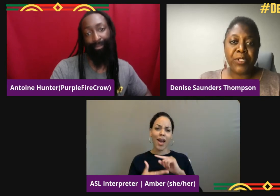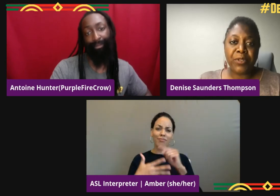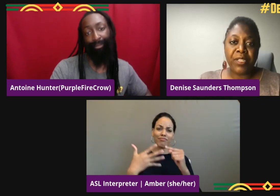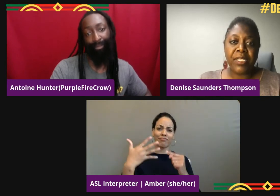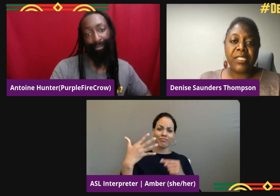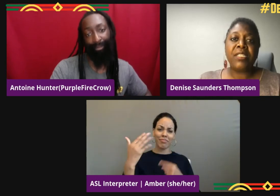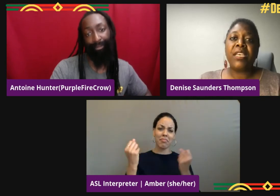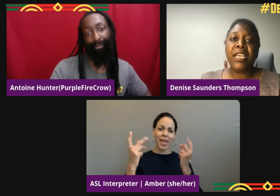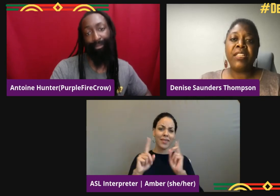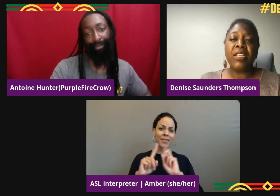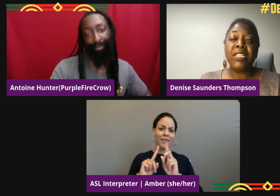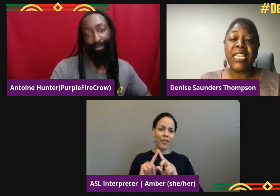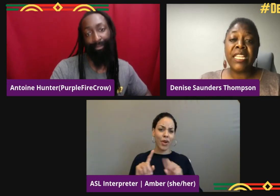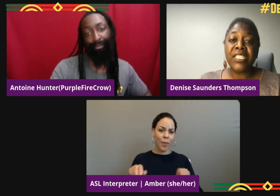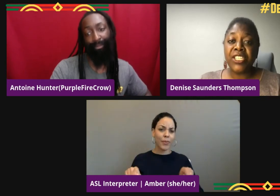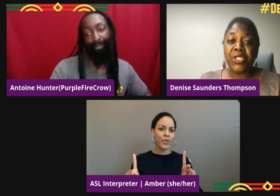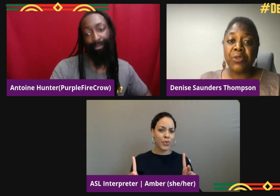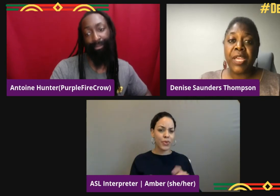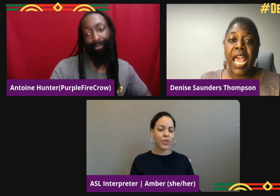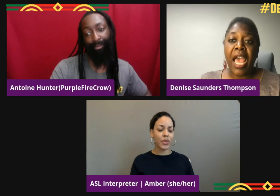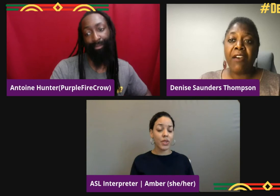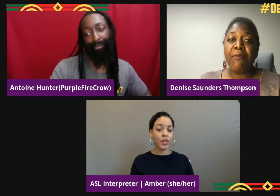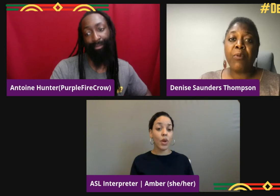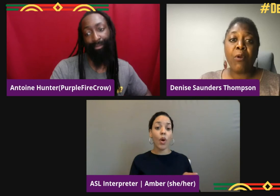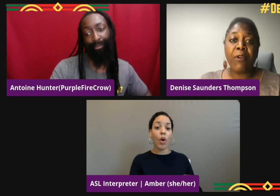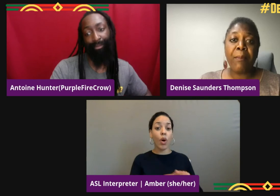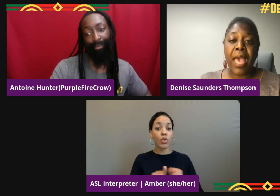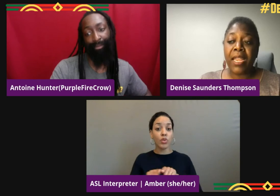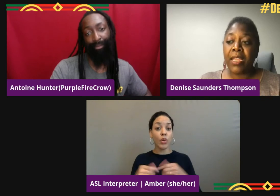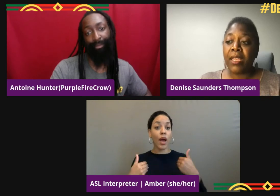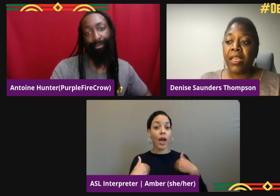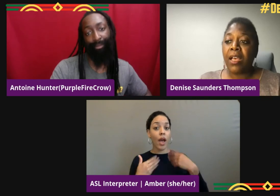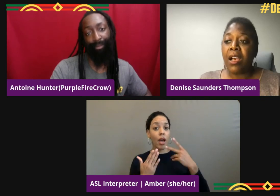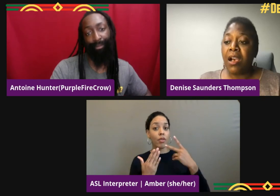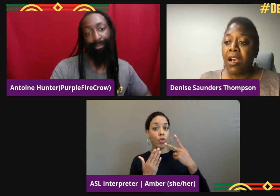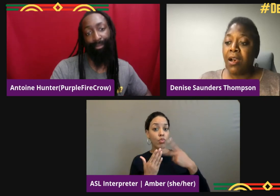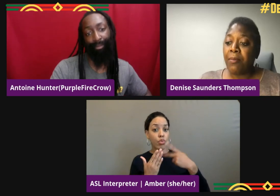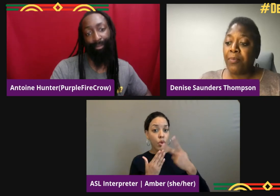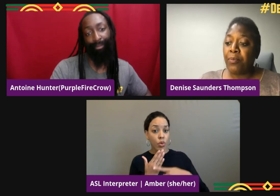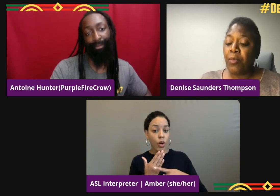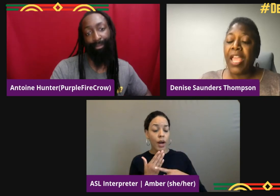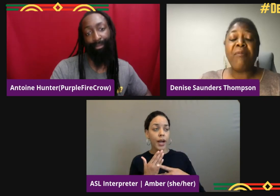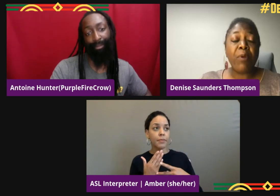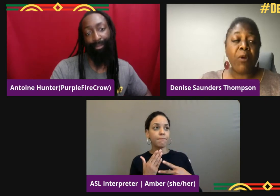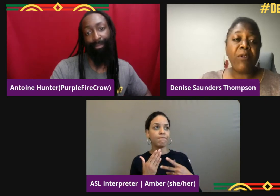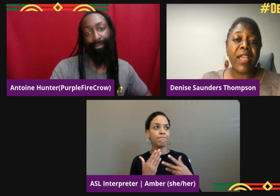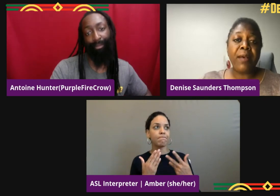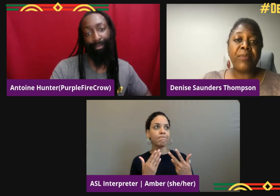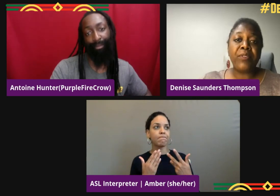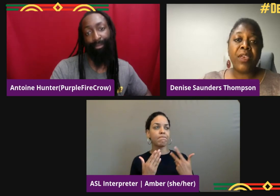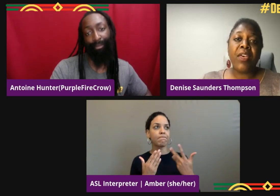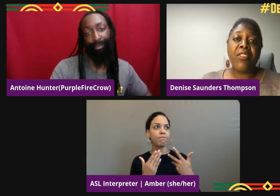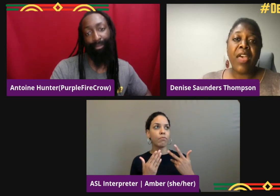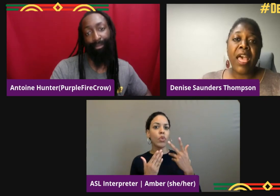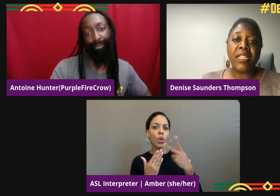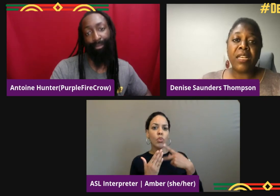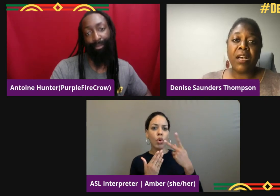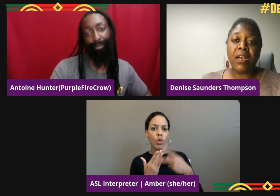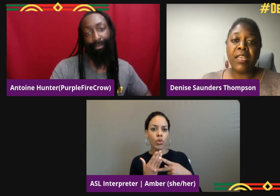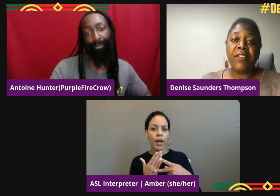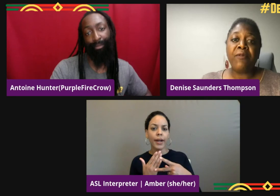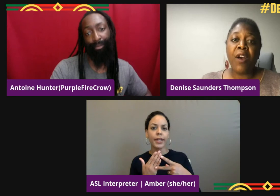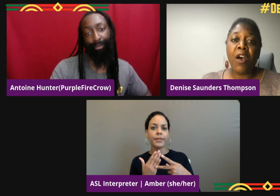of opportunities. In addition, we have programmatic, we have programs